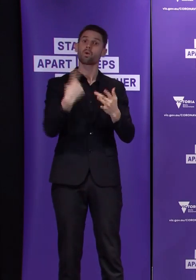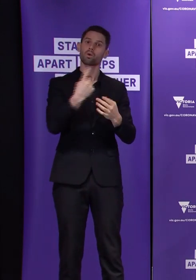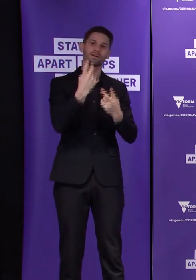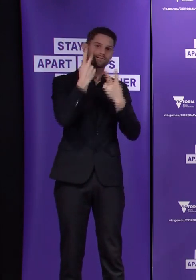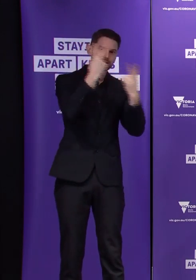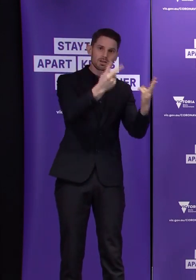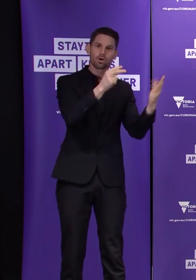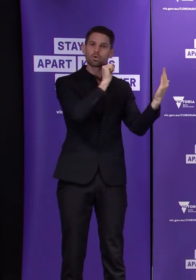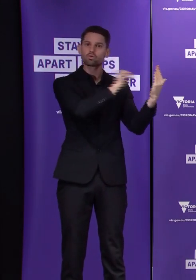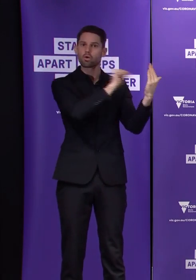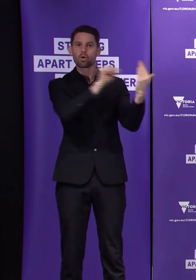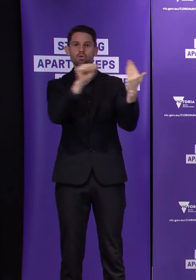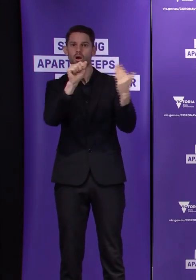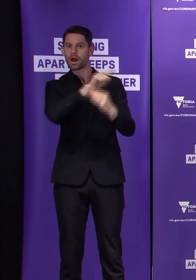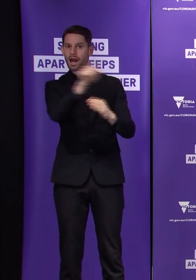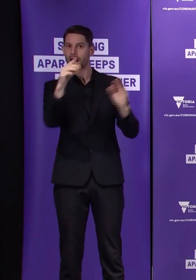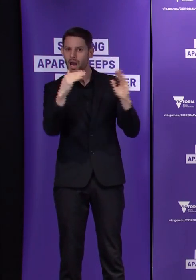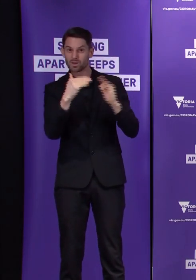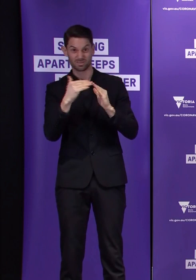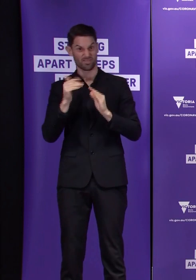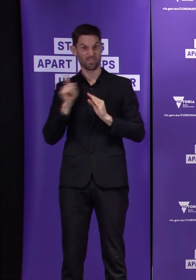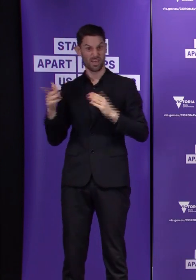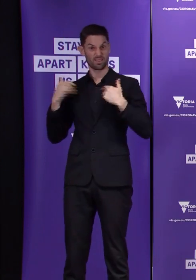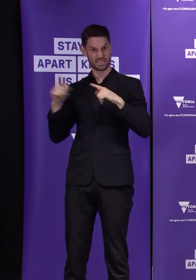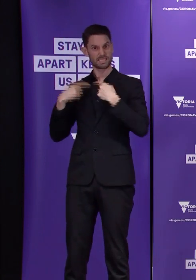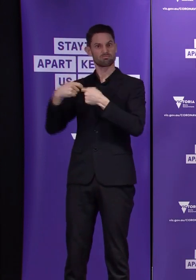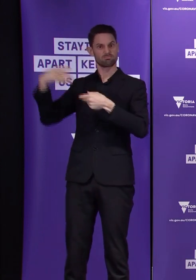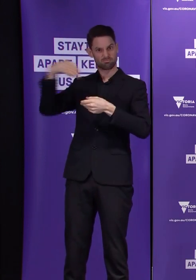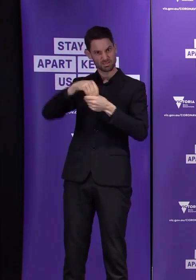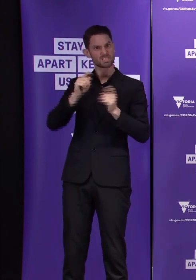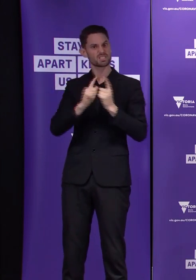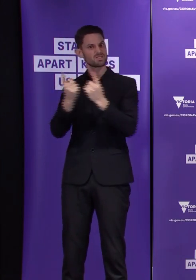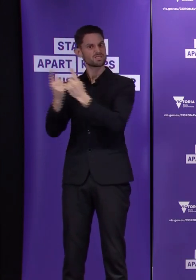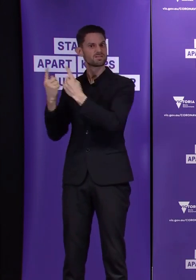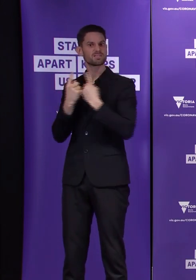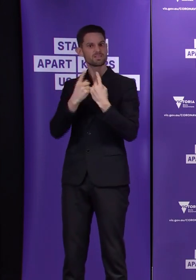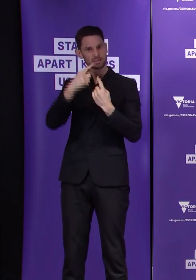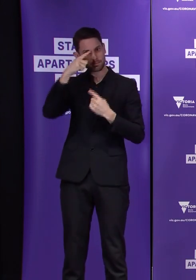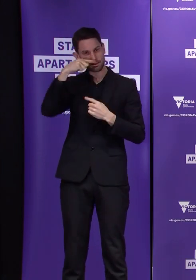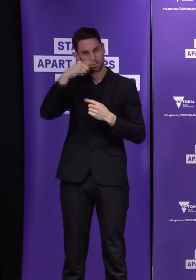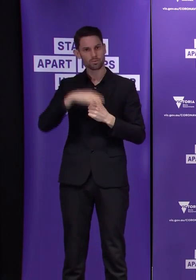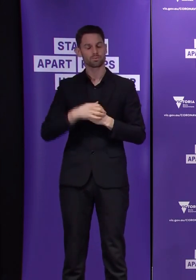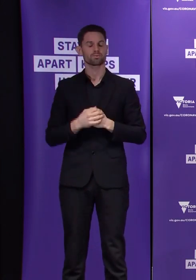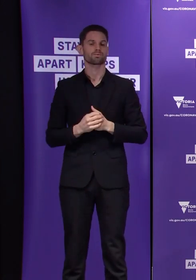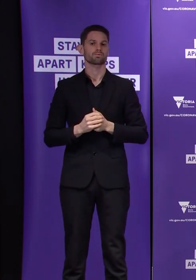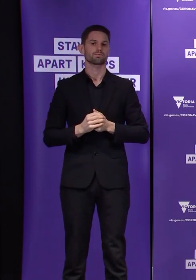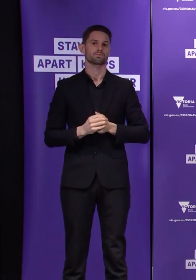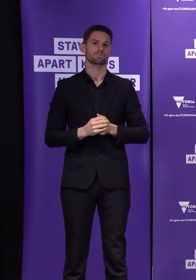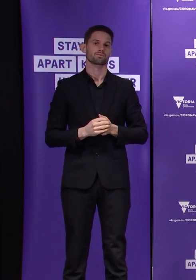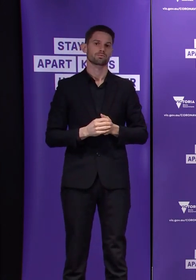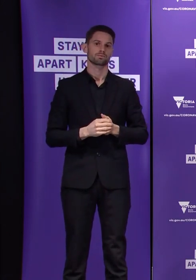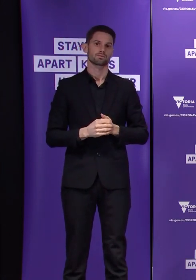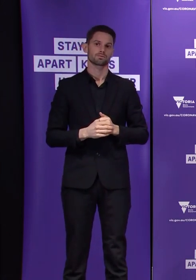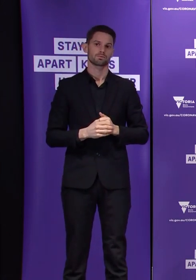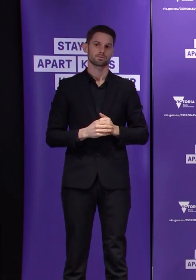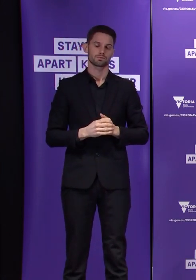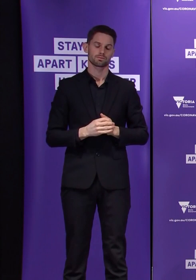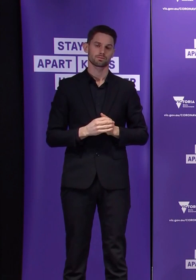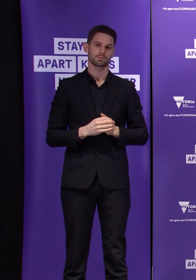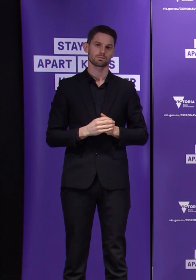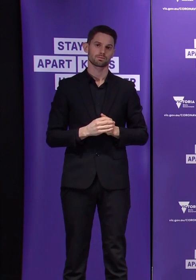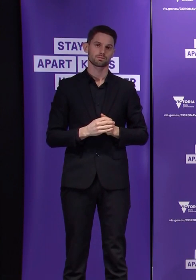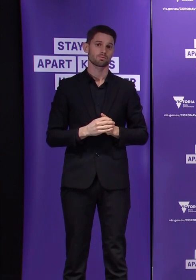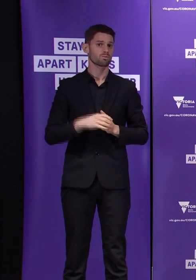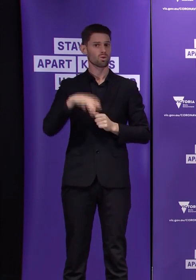and the coordination of that door knocking. There's then teams of people who do teaming and tasking, so every day's